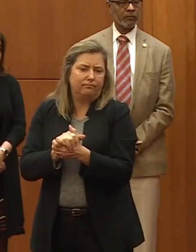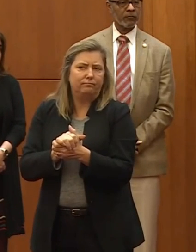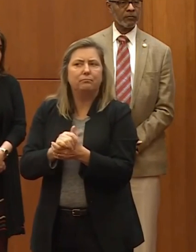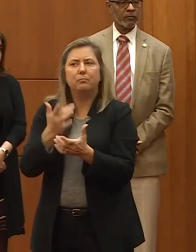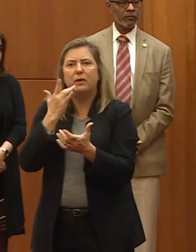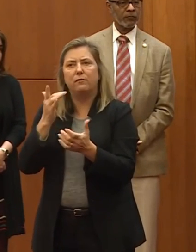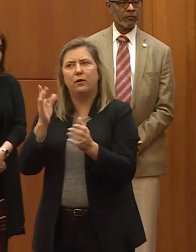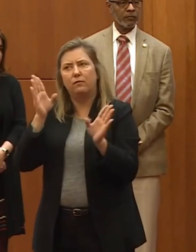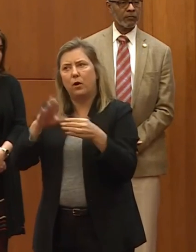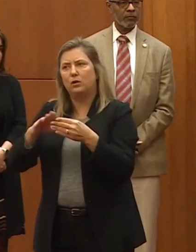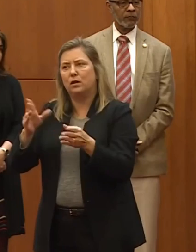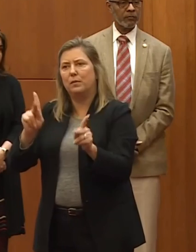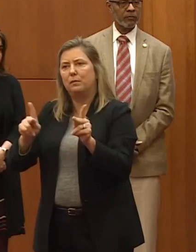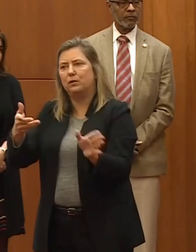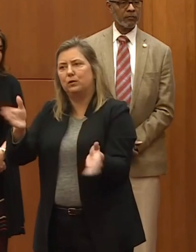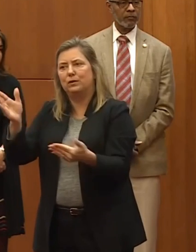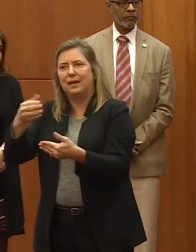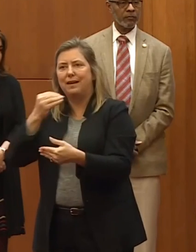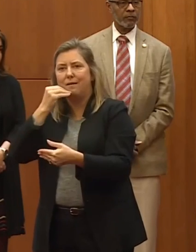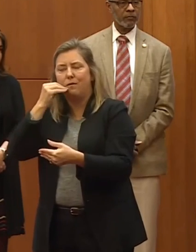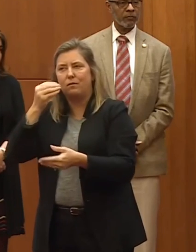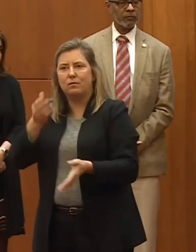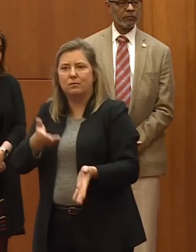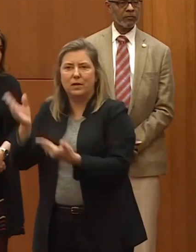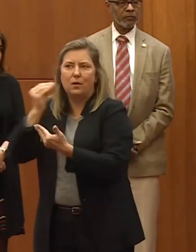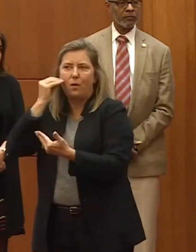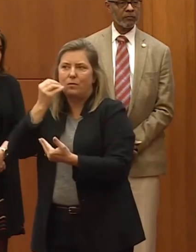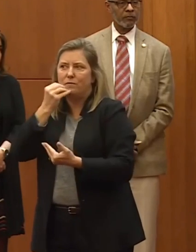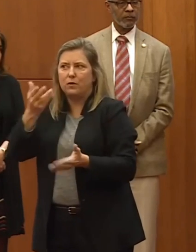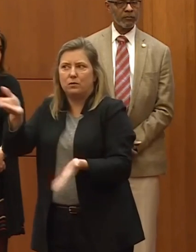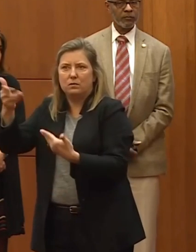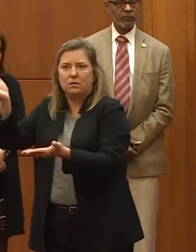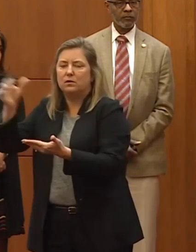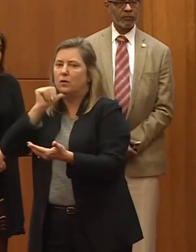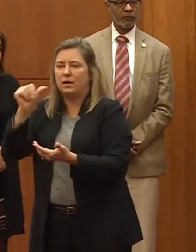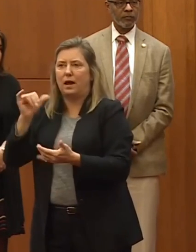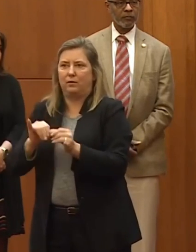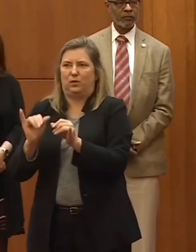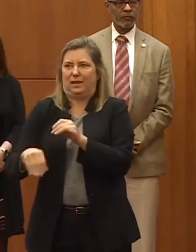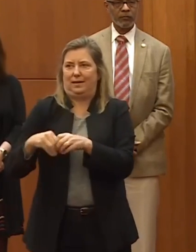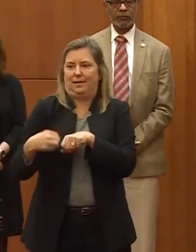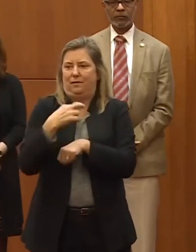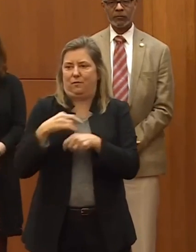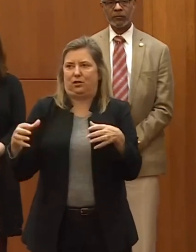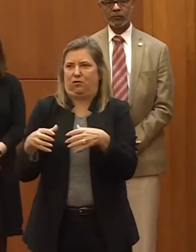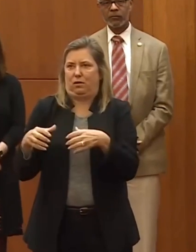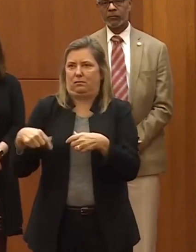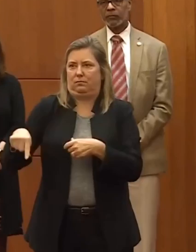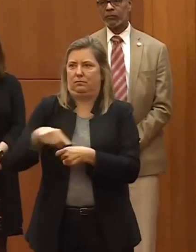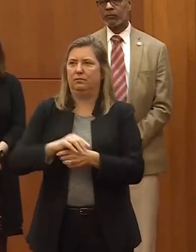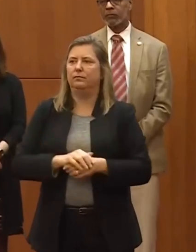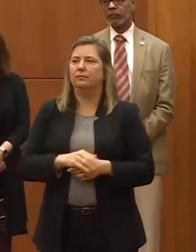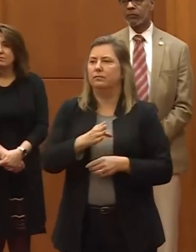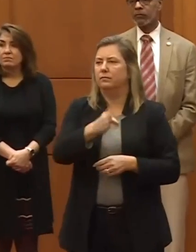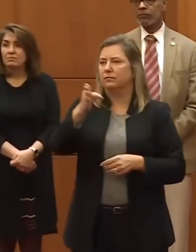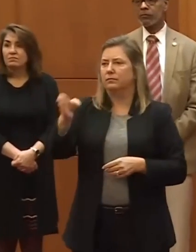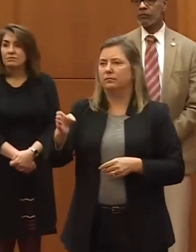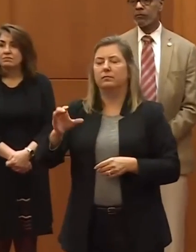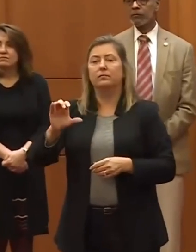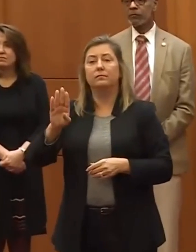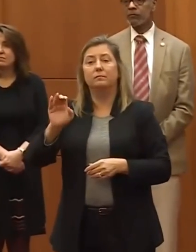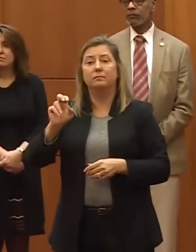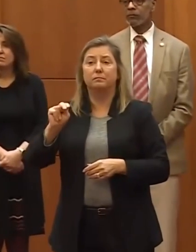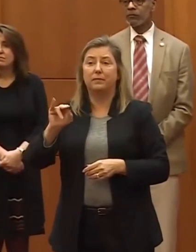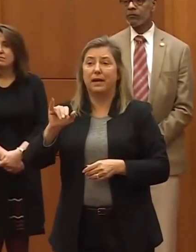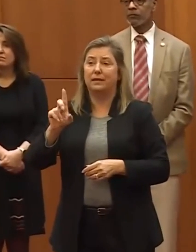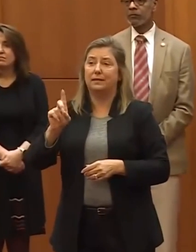takeout ordering so that people won't be inside of the confined space. Yes? Governor, Ben Demis, Channel 8 News.